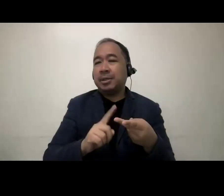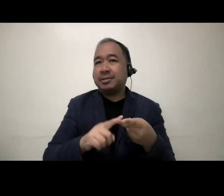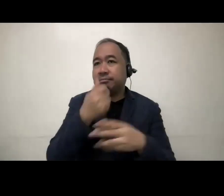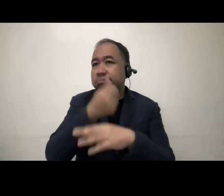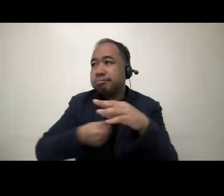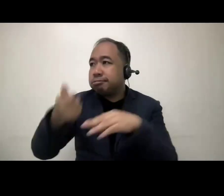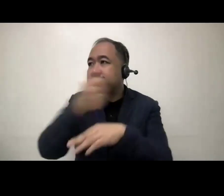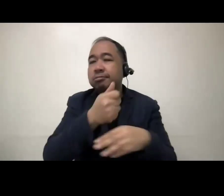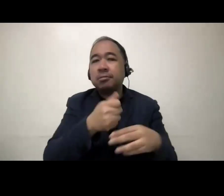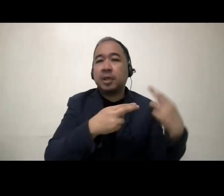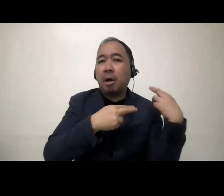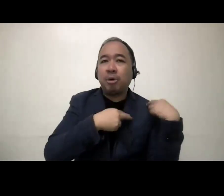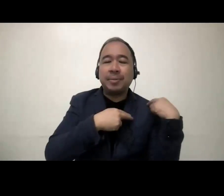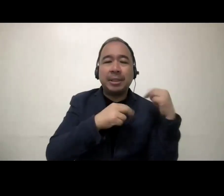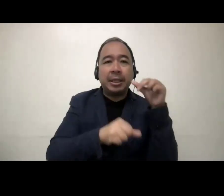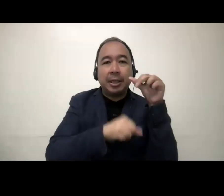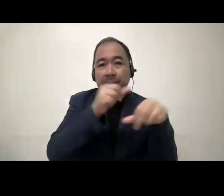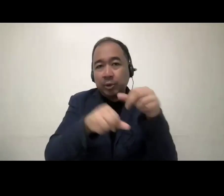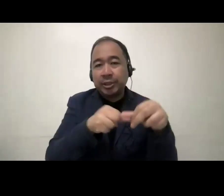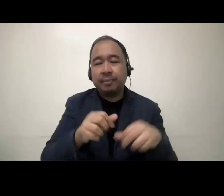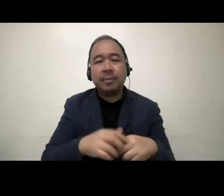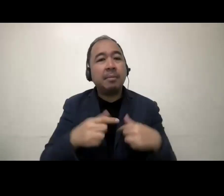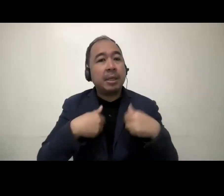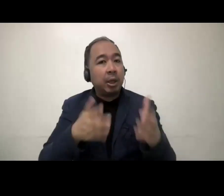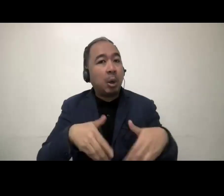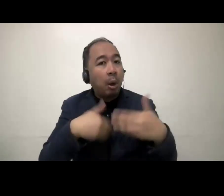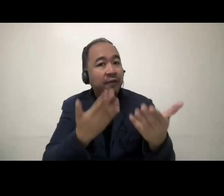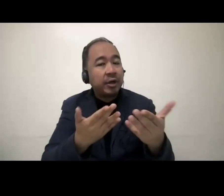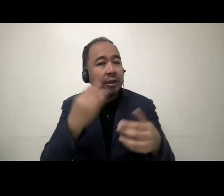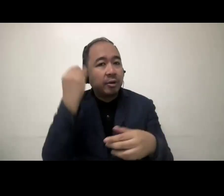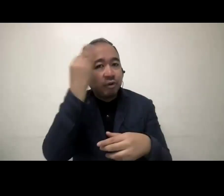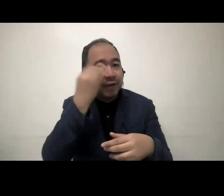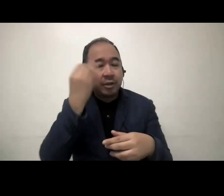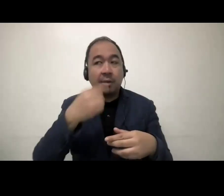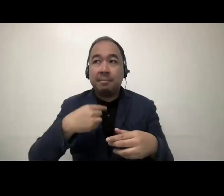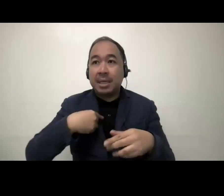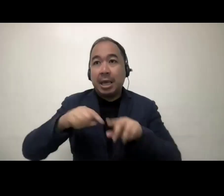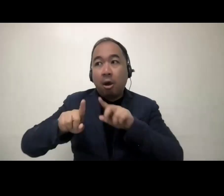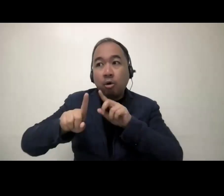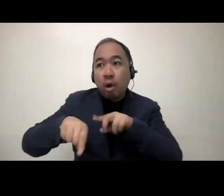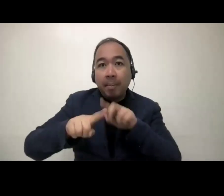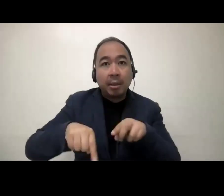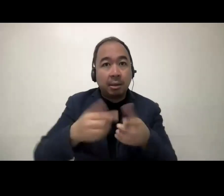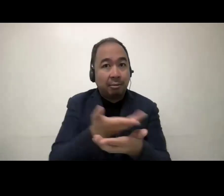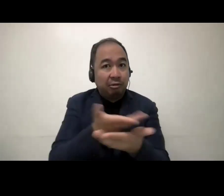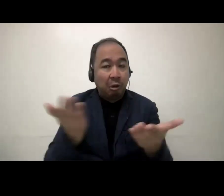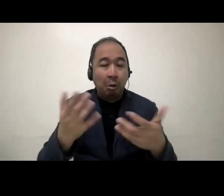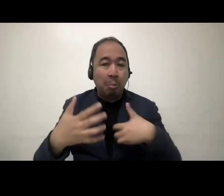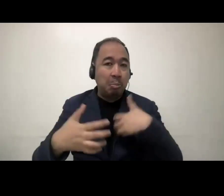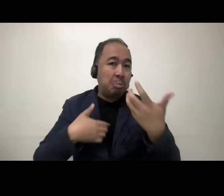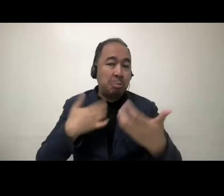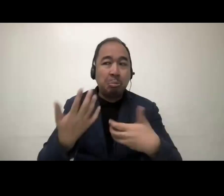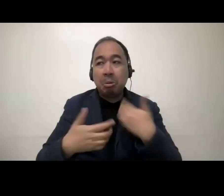accountability mechanism. So I'd like to offer some reflections. I don't want to comment on any of the cases directly. Some of those cases are